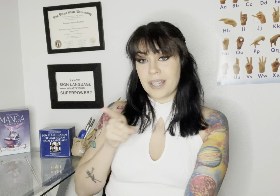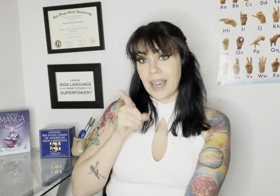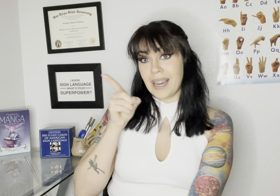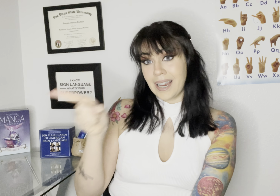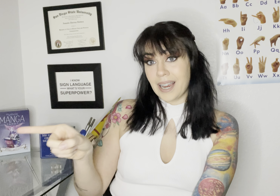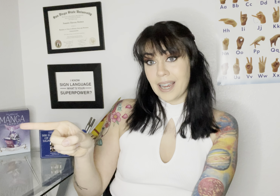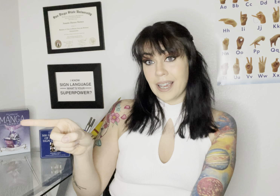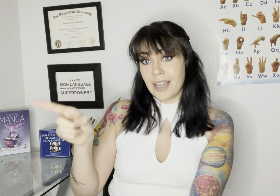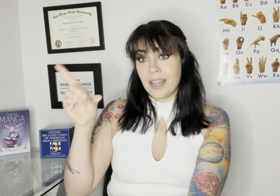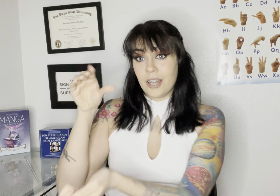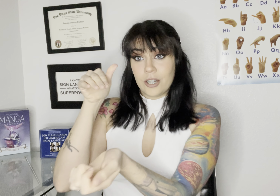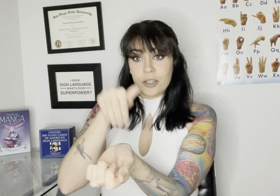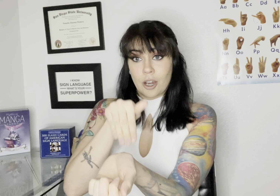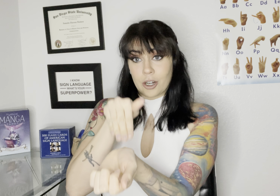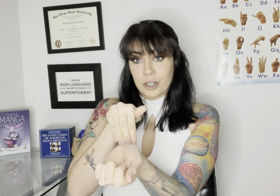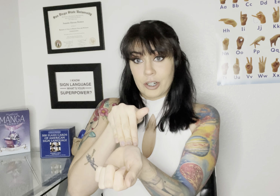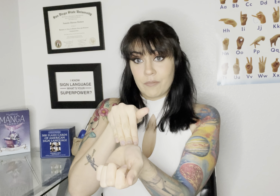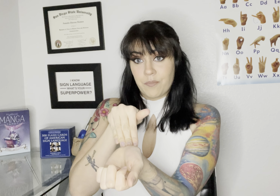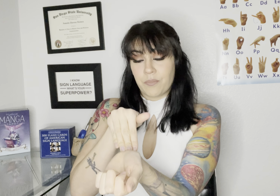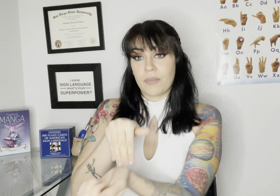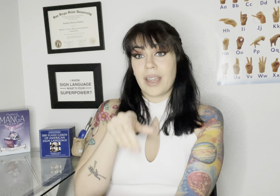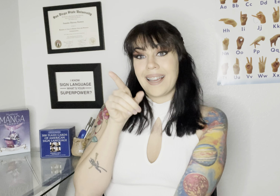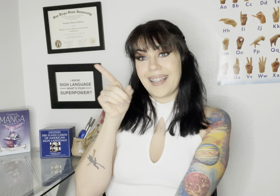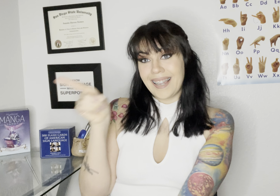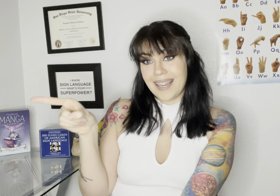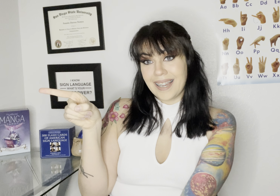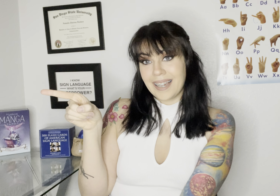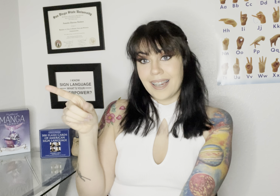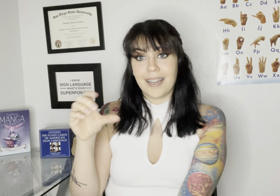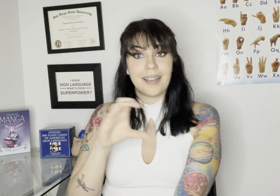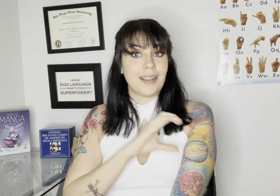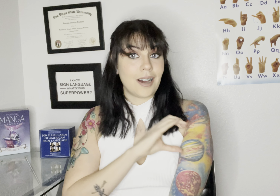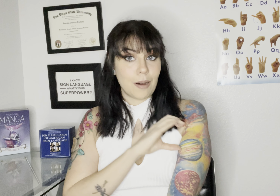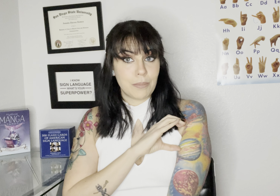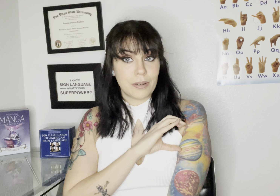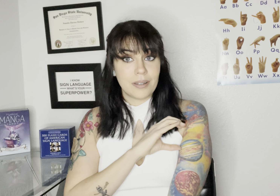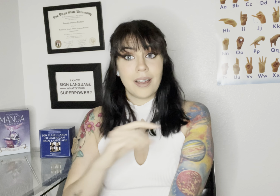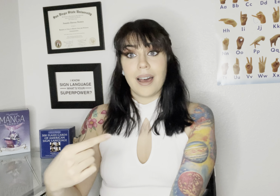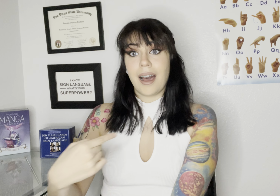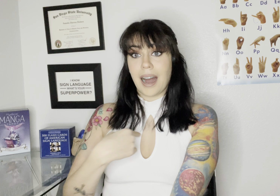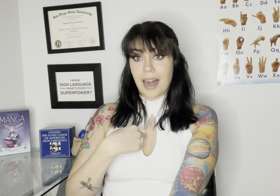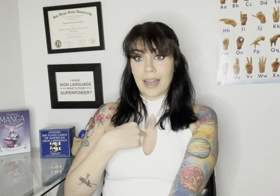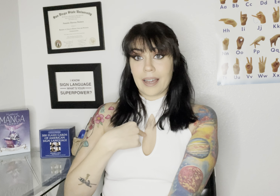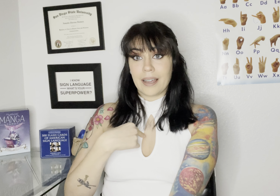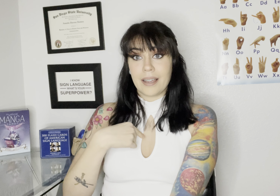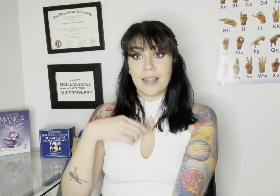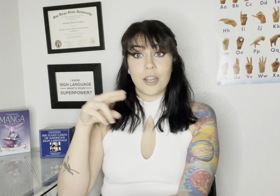say he, doctor. He, cop. I,